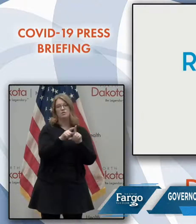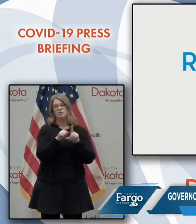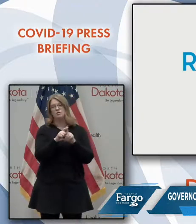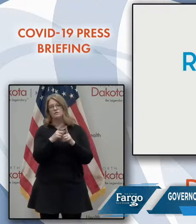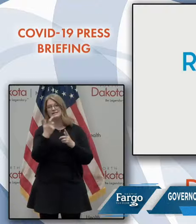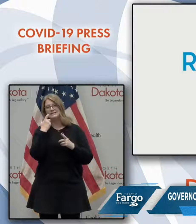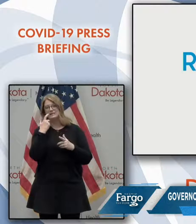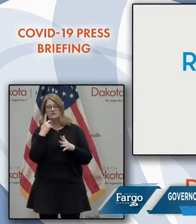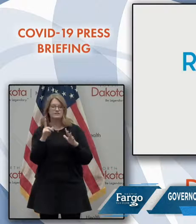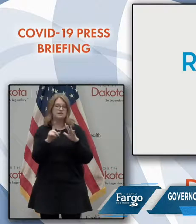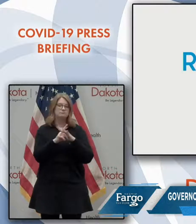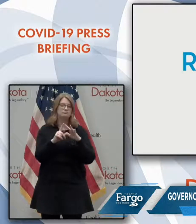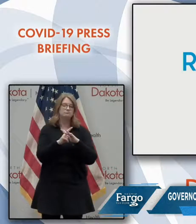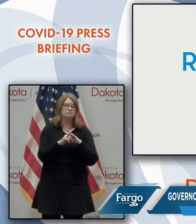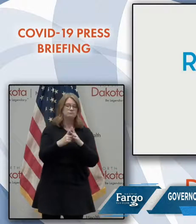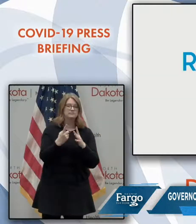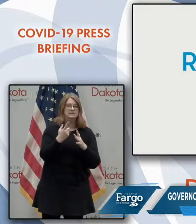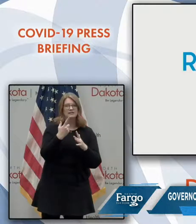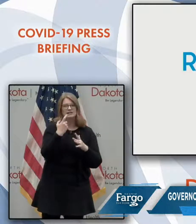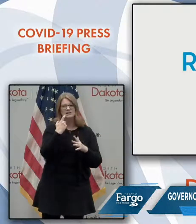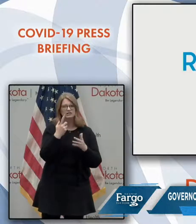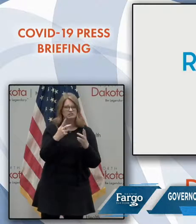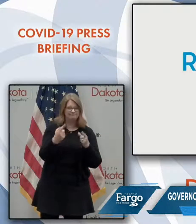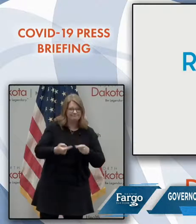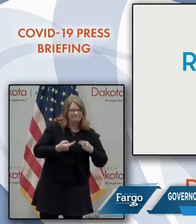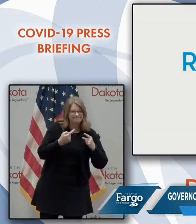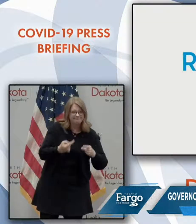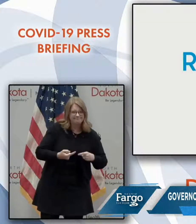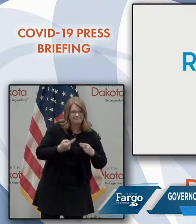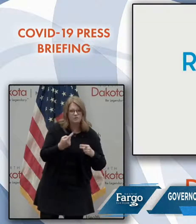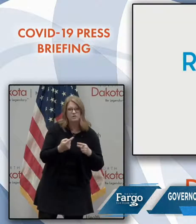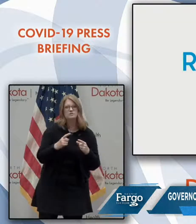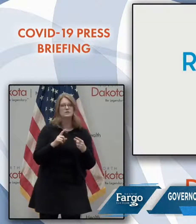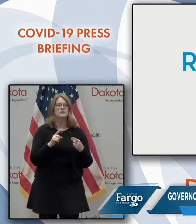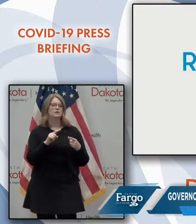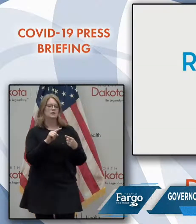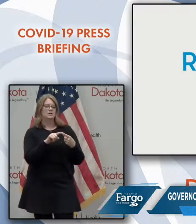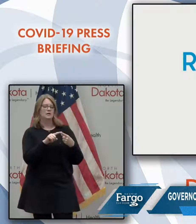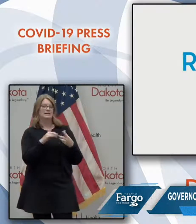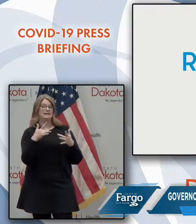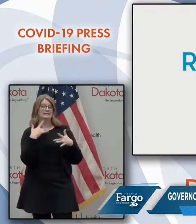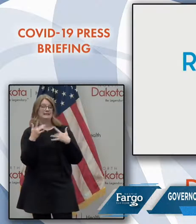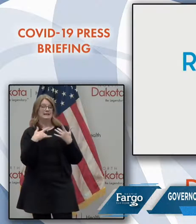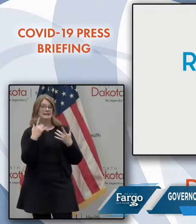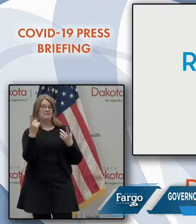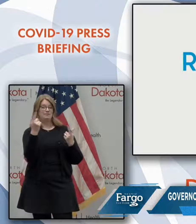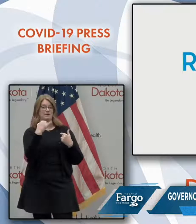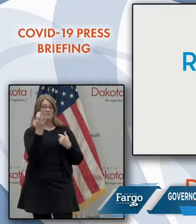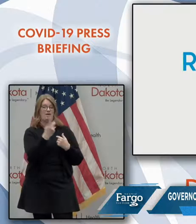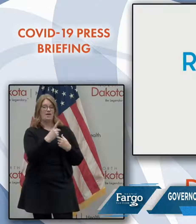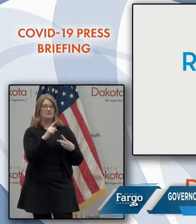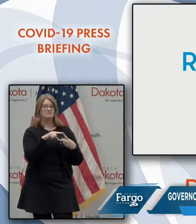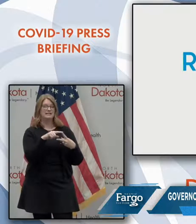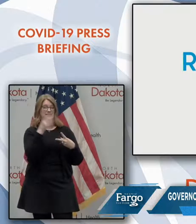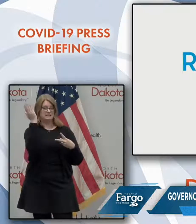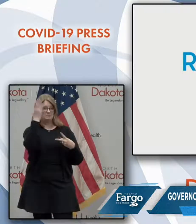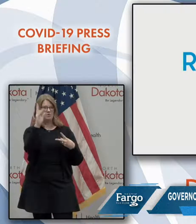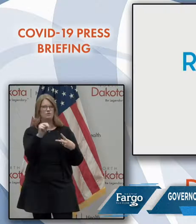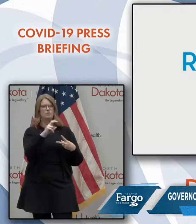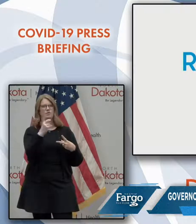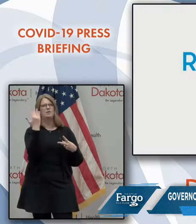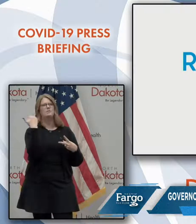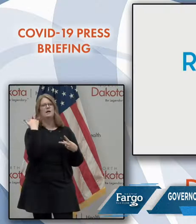addiction challenges brought on by COVID-19. And he'll be exciting to have him back. He spoke in North Dakota back